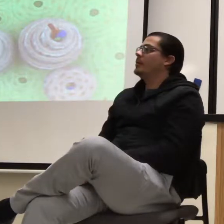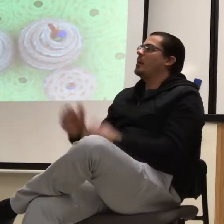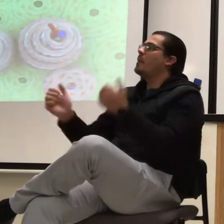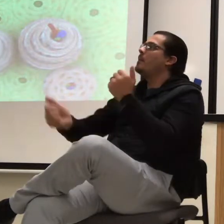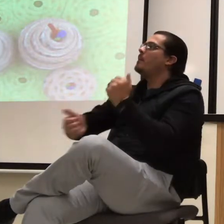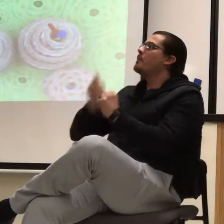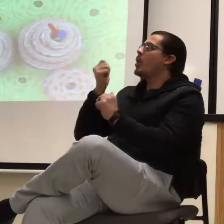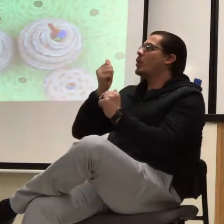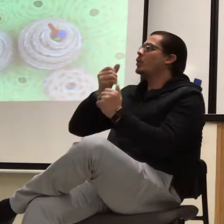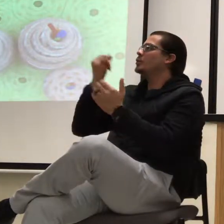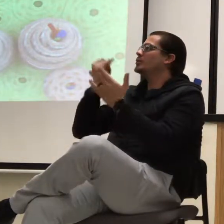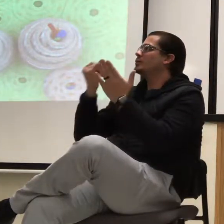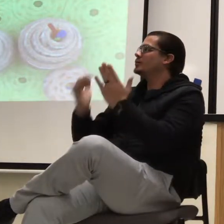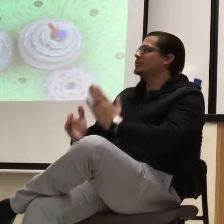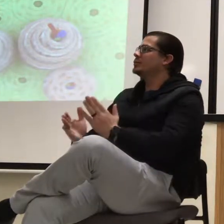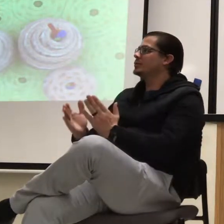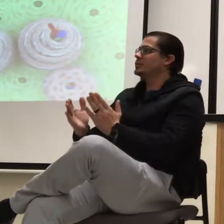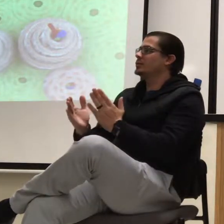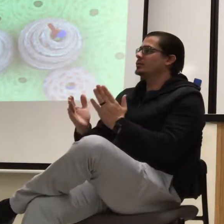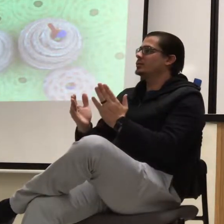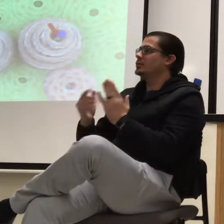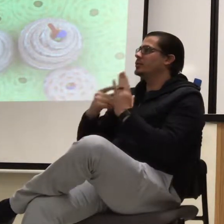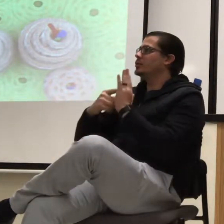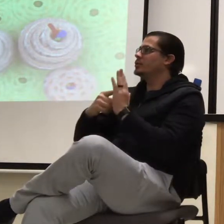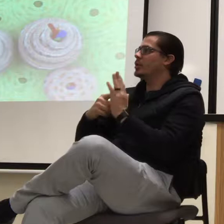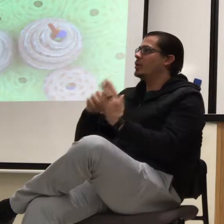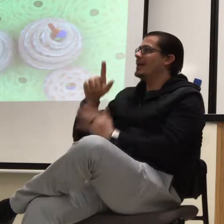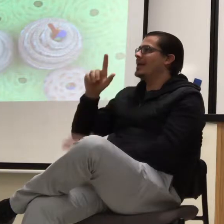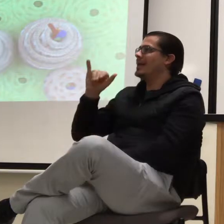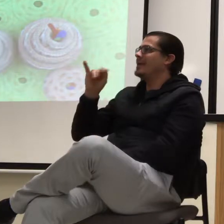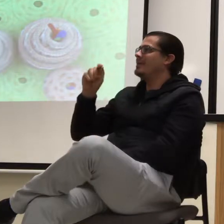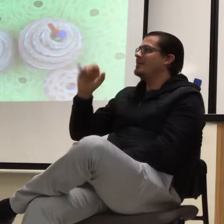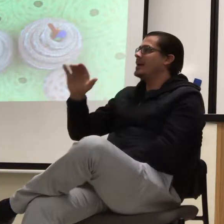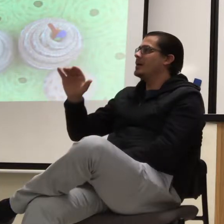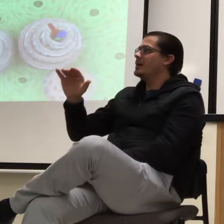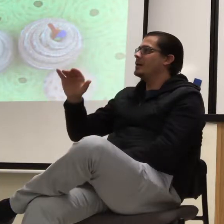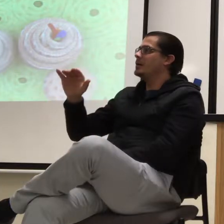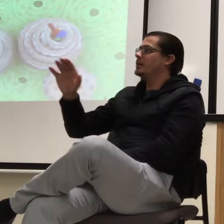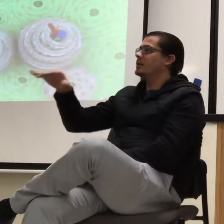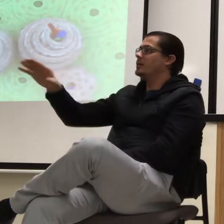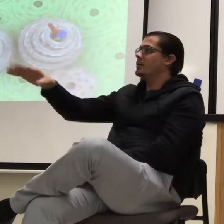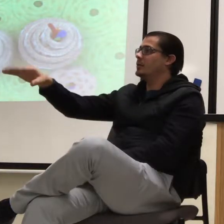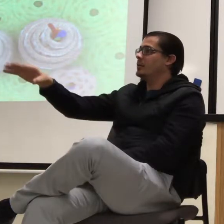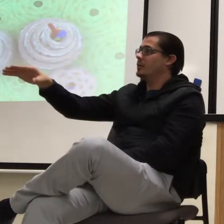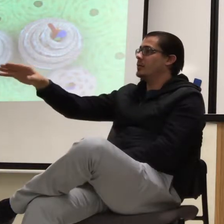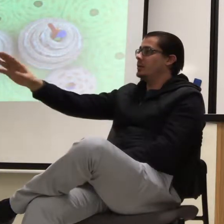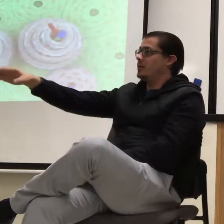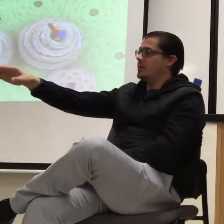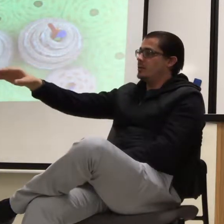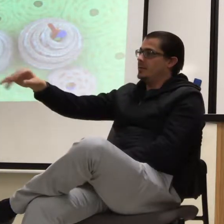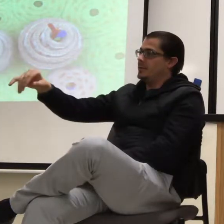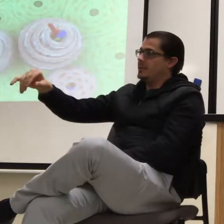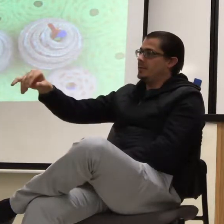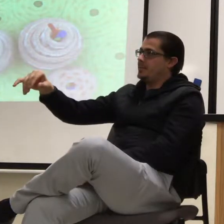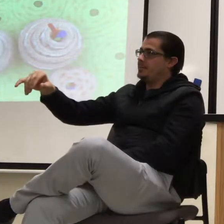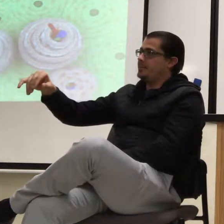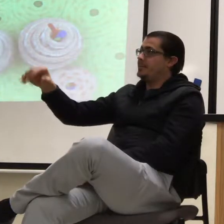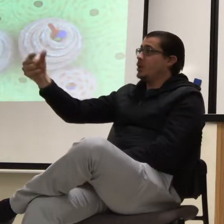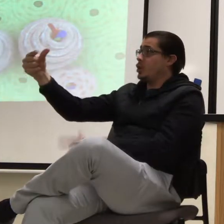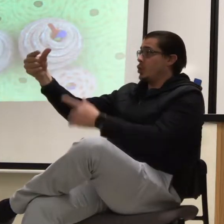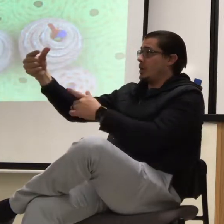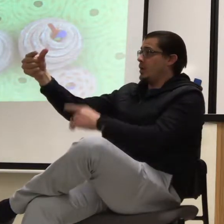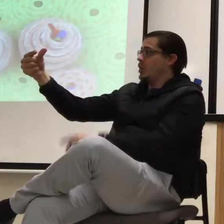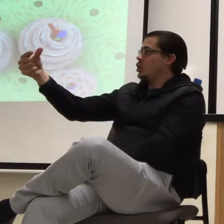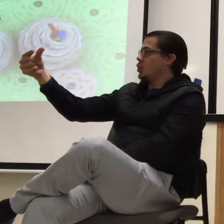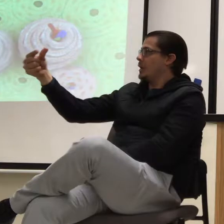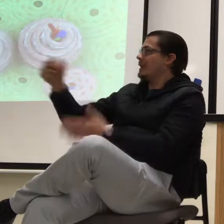most illustrators illustrate lymphatics with green. So you see a little green tube, it's a lymphatic vessel. Lymphatics shouldn't be green,